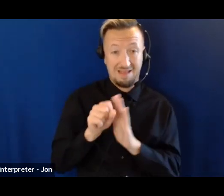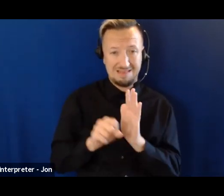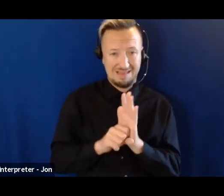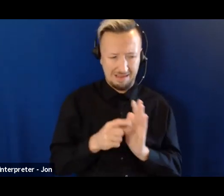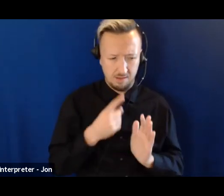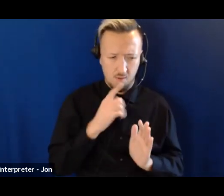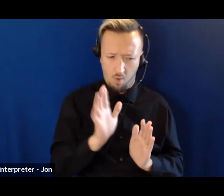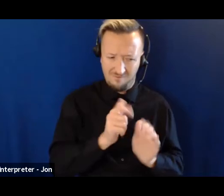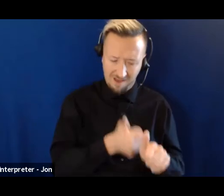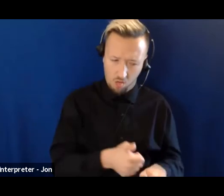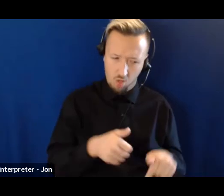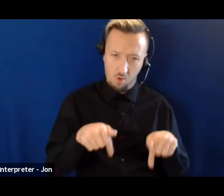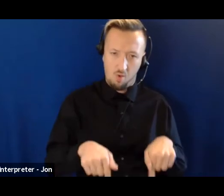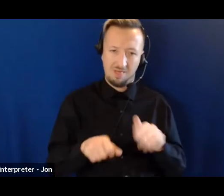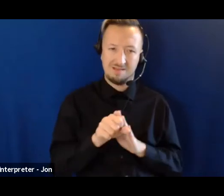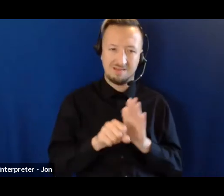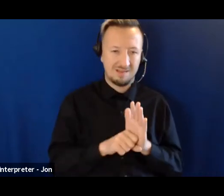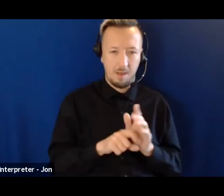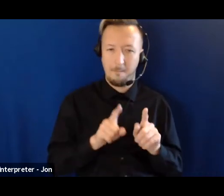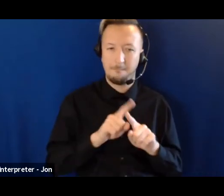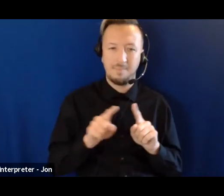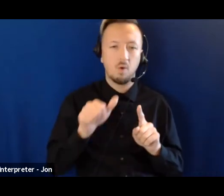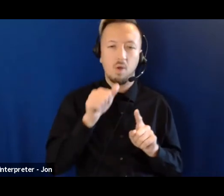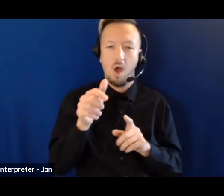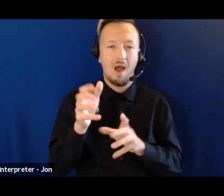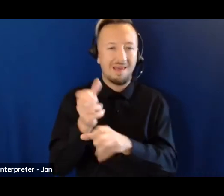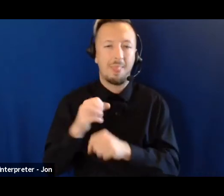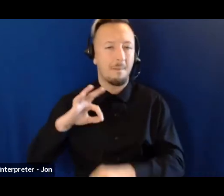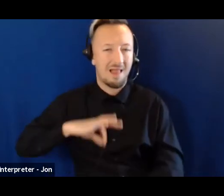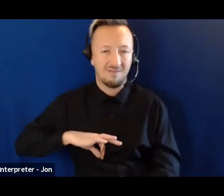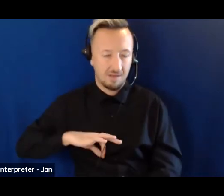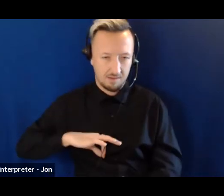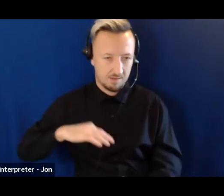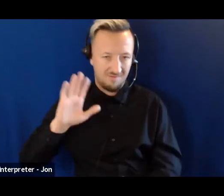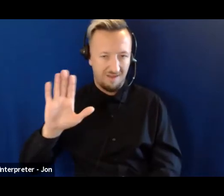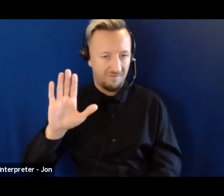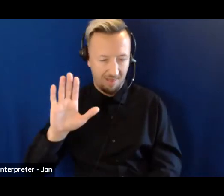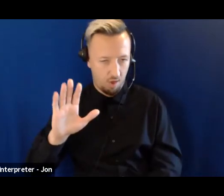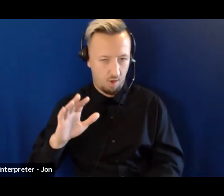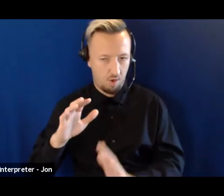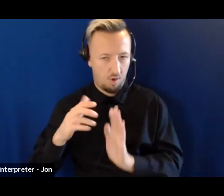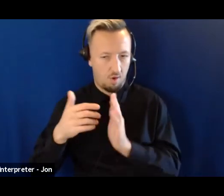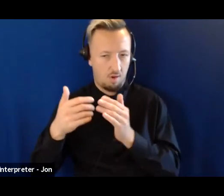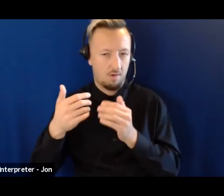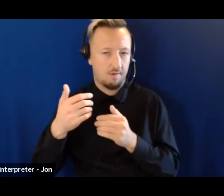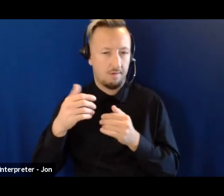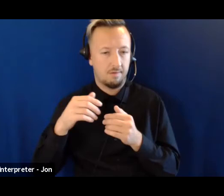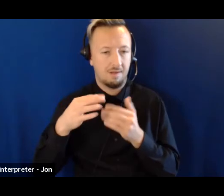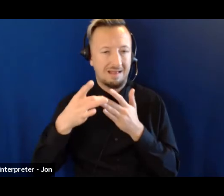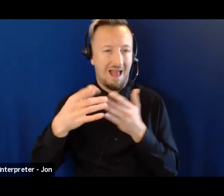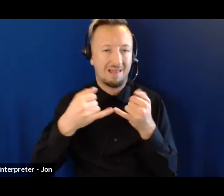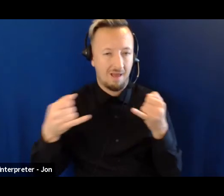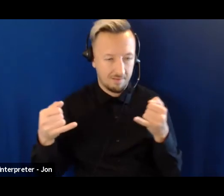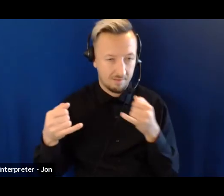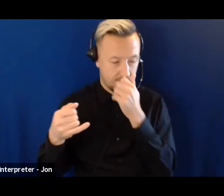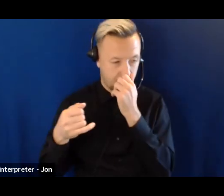guidelines, but you don't get the benefits of their guidelines. And specifically, I mean, they talk